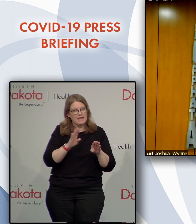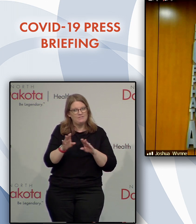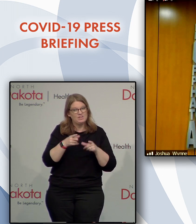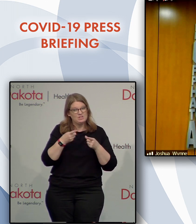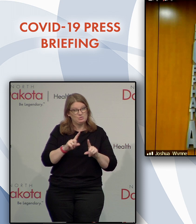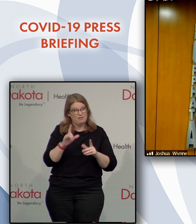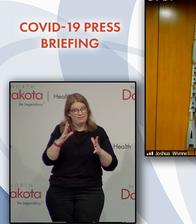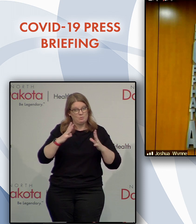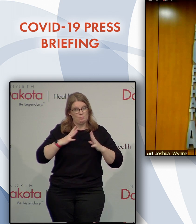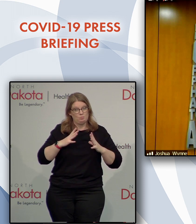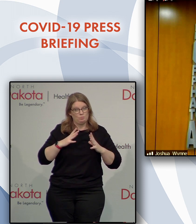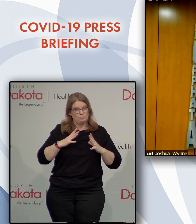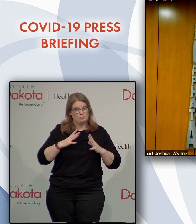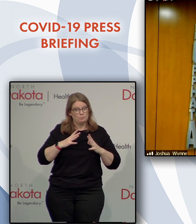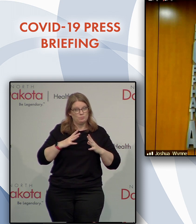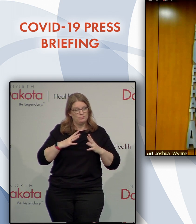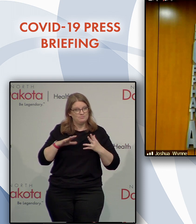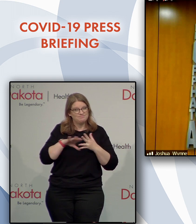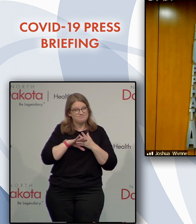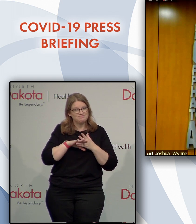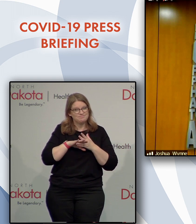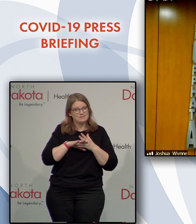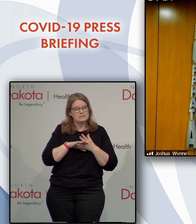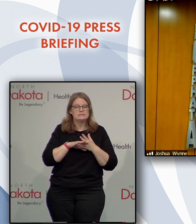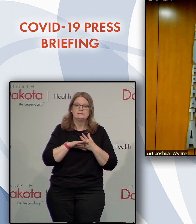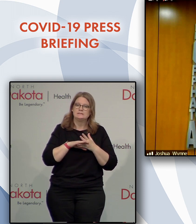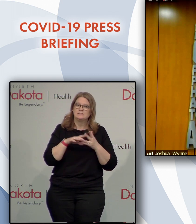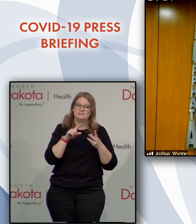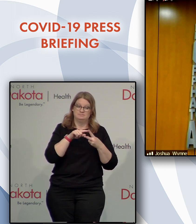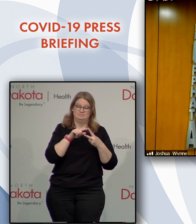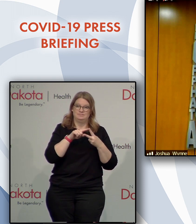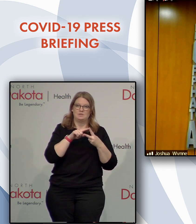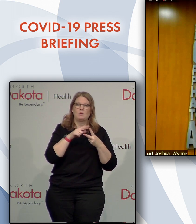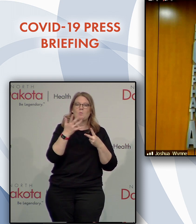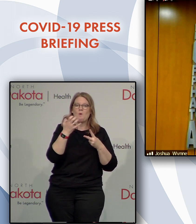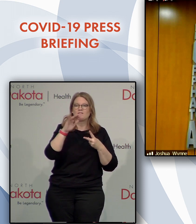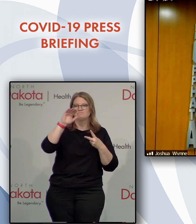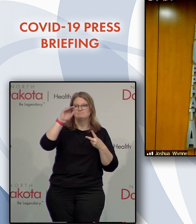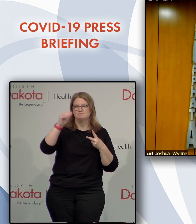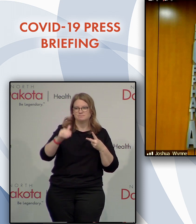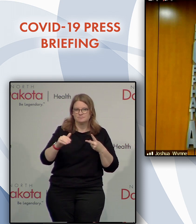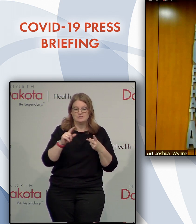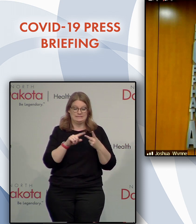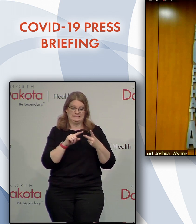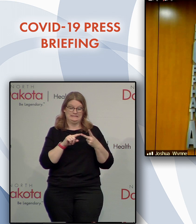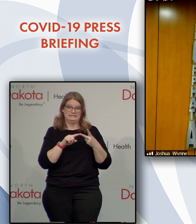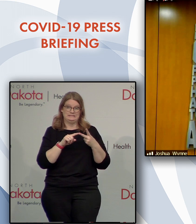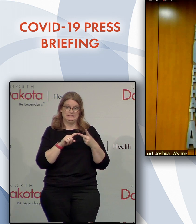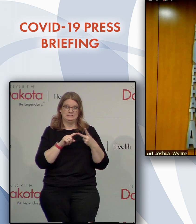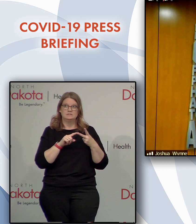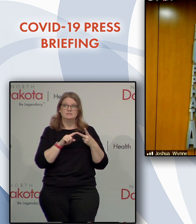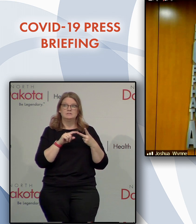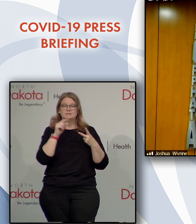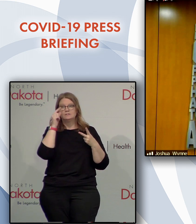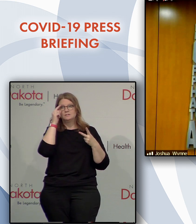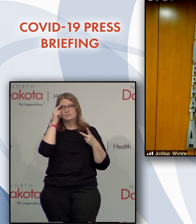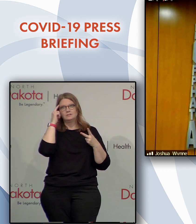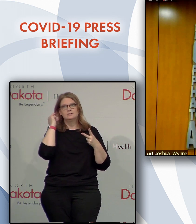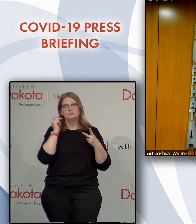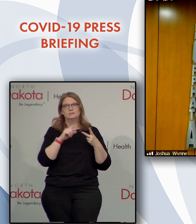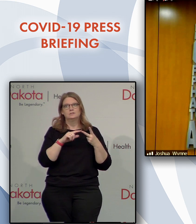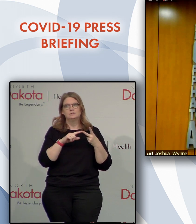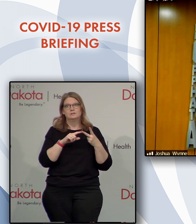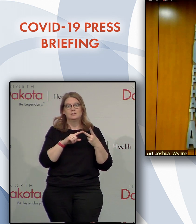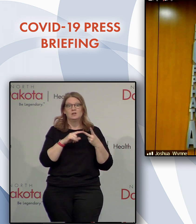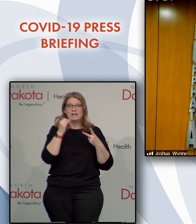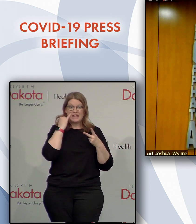break. We want the curves to continue to come down. And the second is, when your turn comes, please get